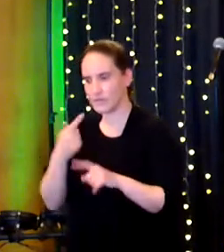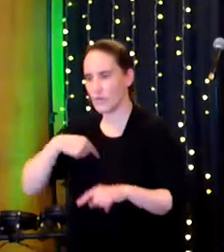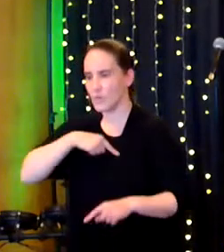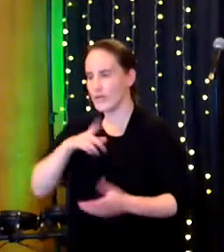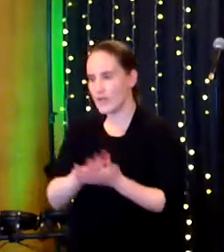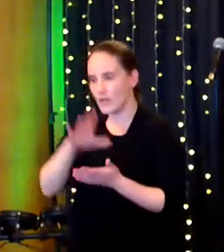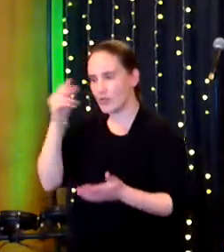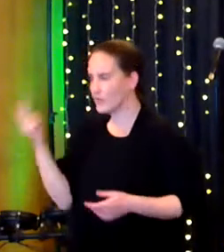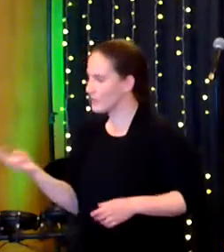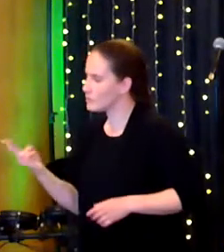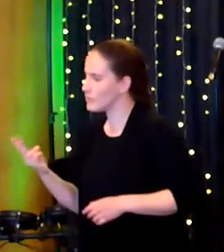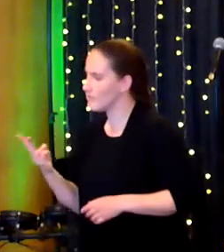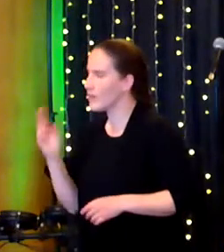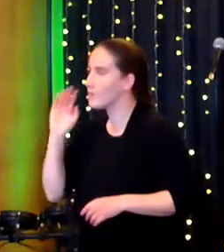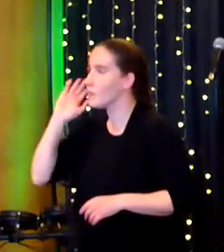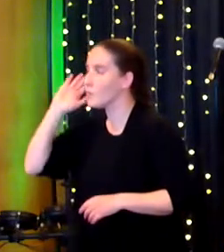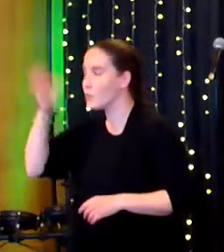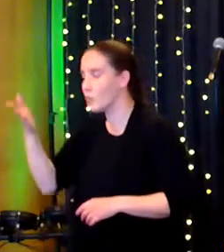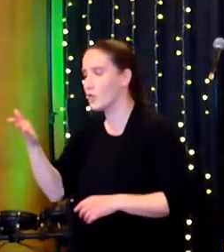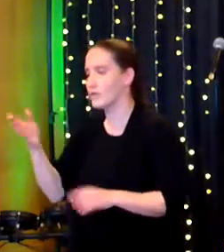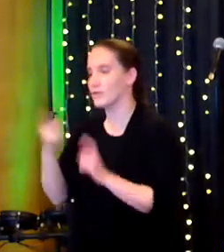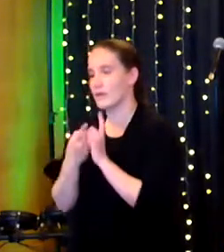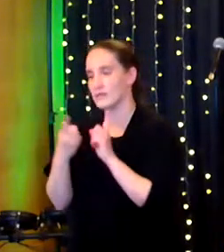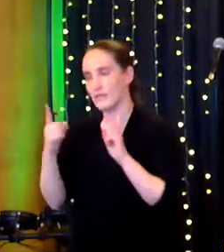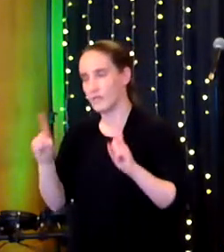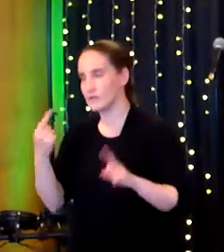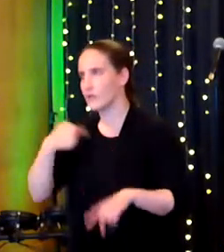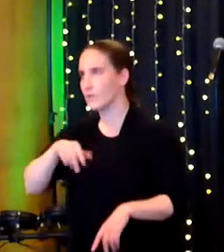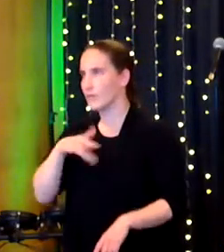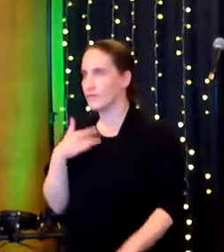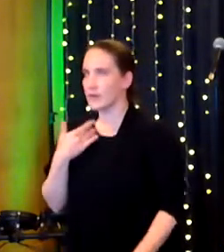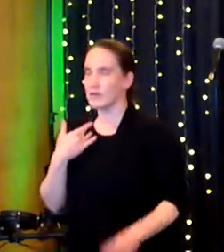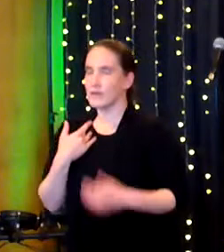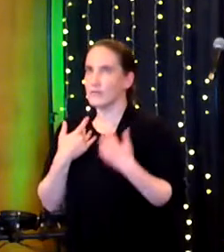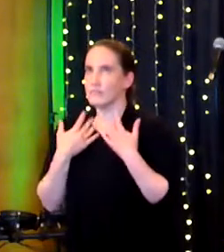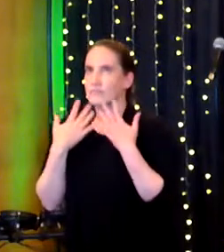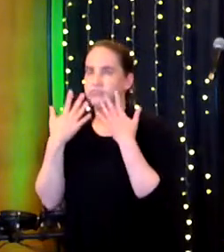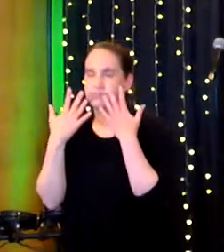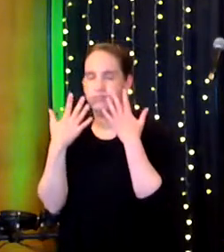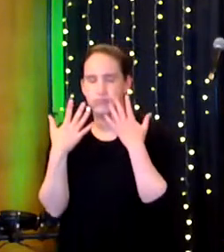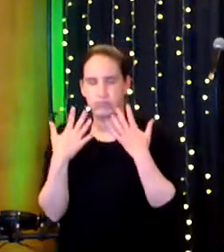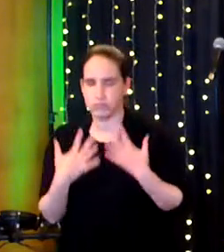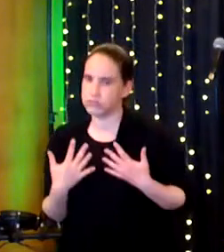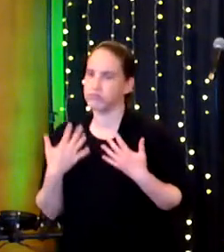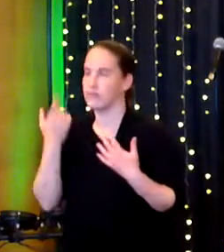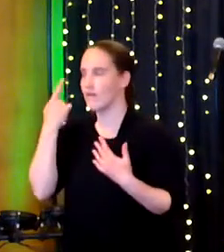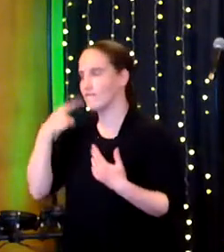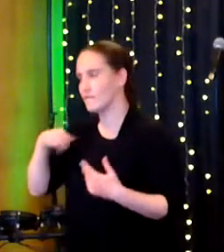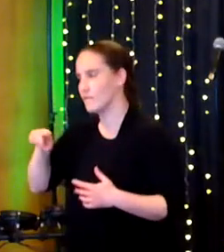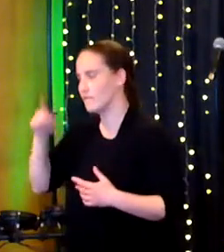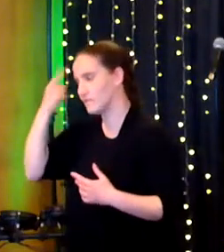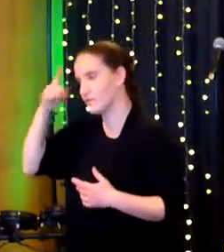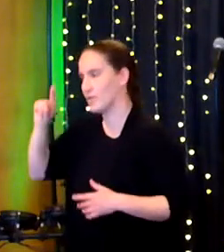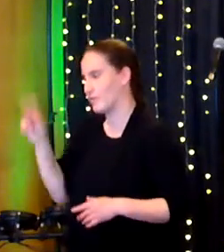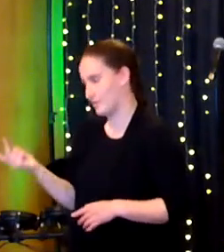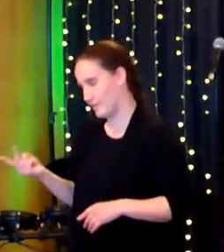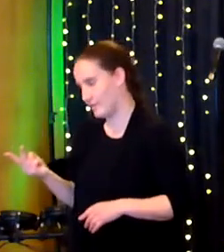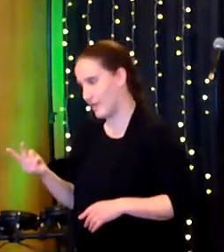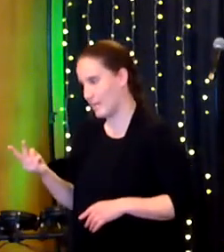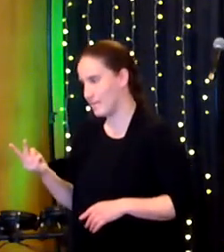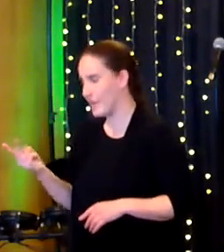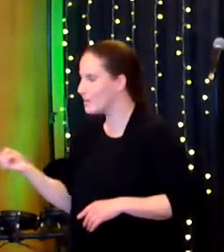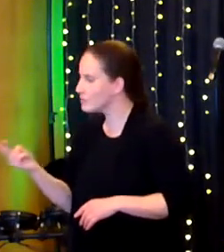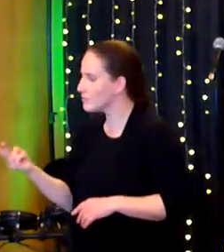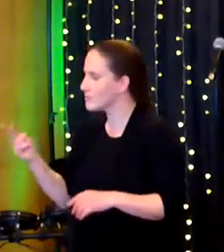was devastating. I mean, devastating. And they didn't really have a tight faith support system,